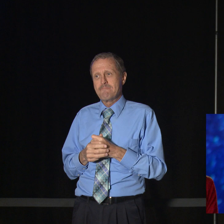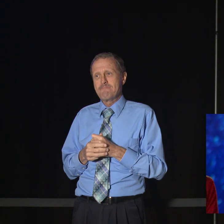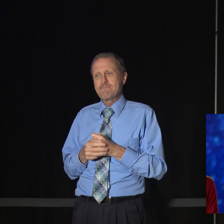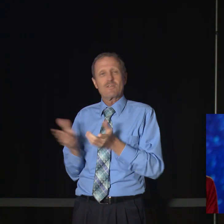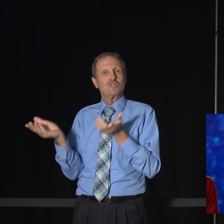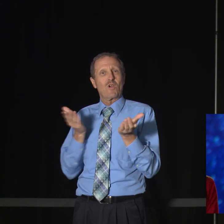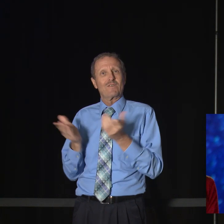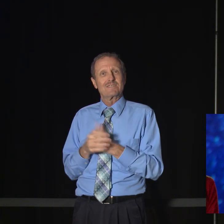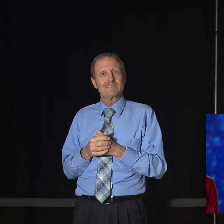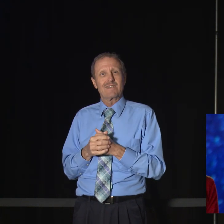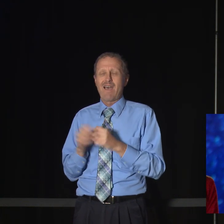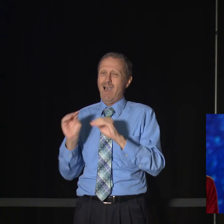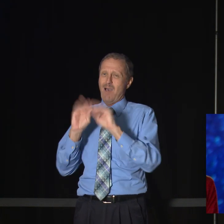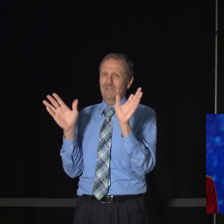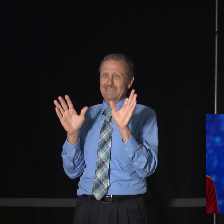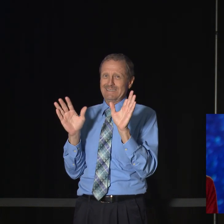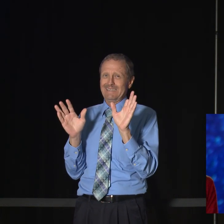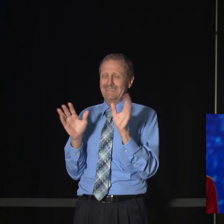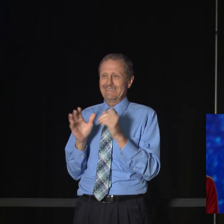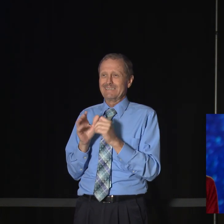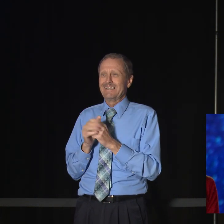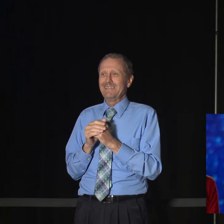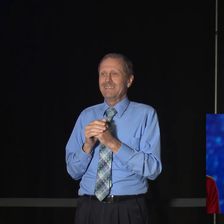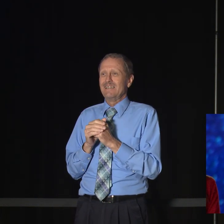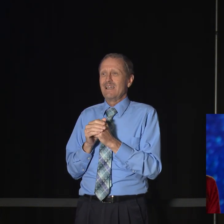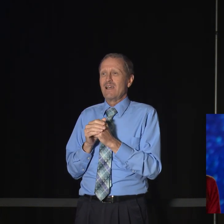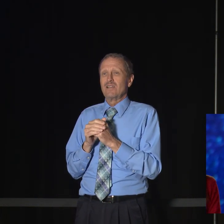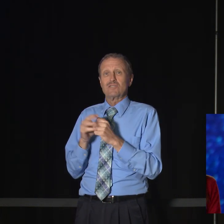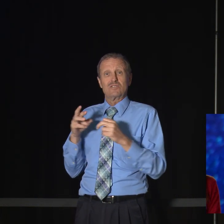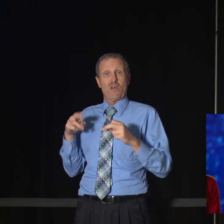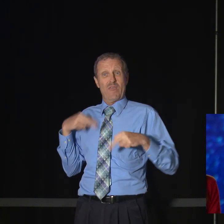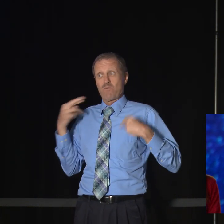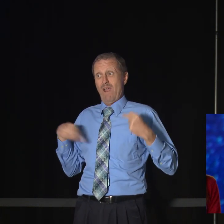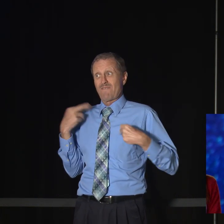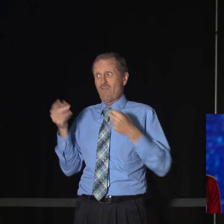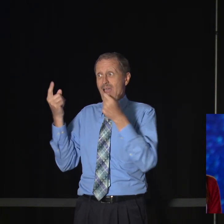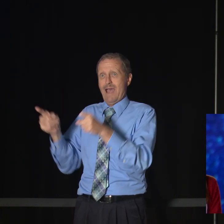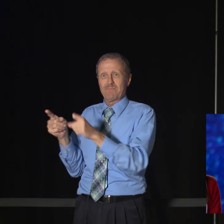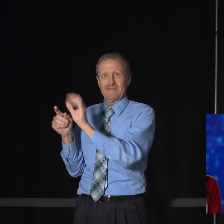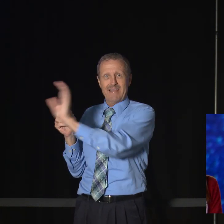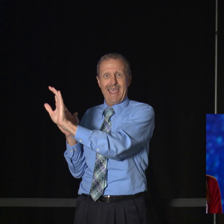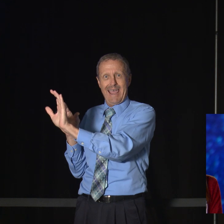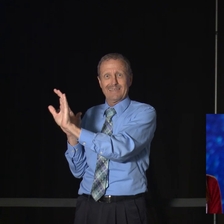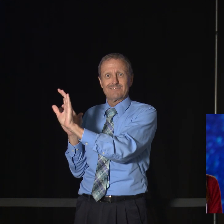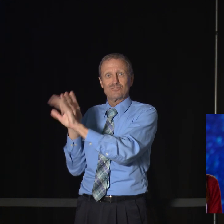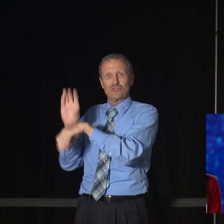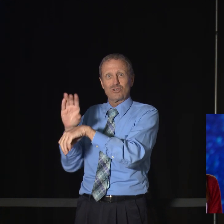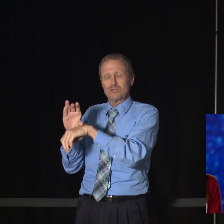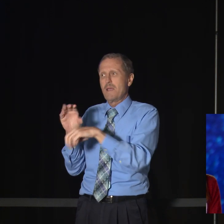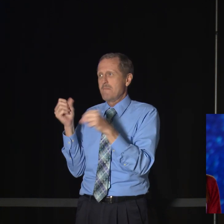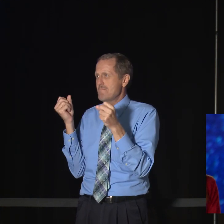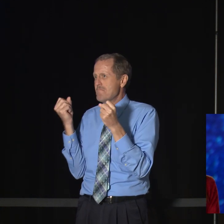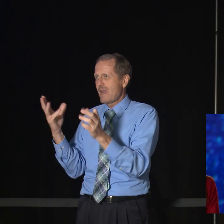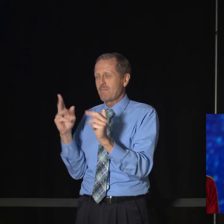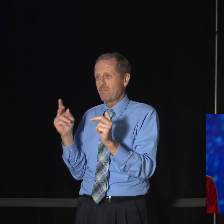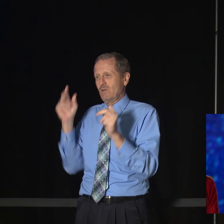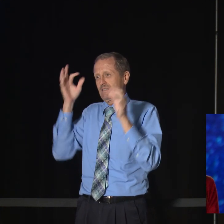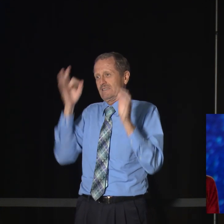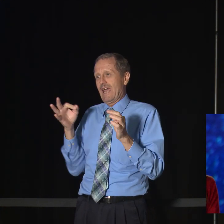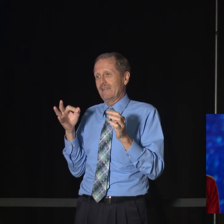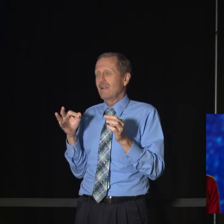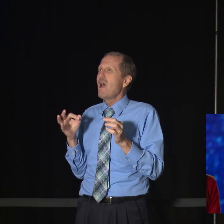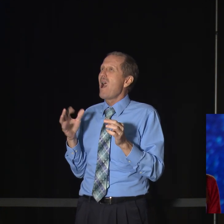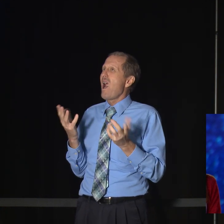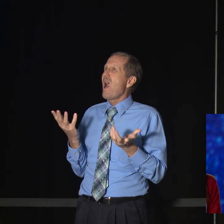service is obviously revival. And so revival happened in that church. There were many people who decided to give